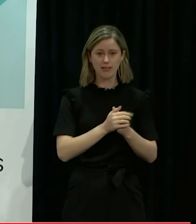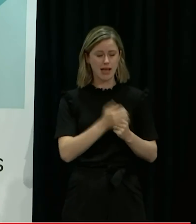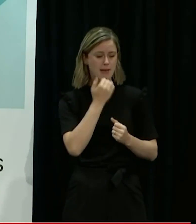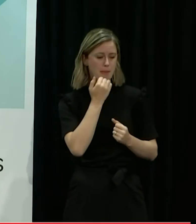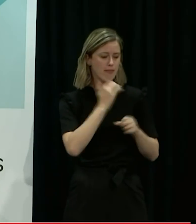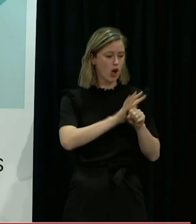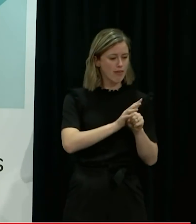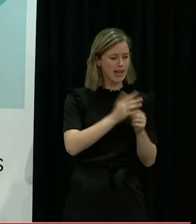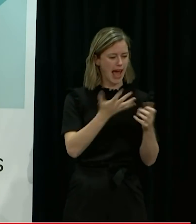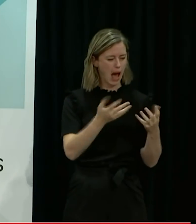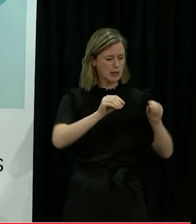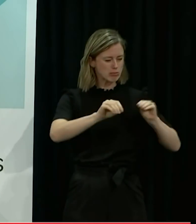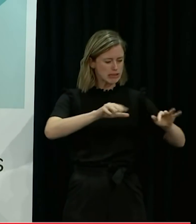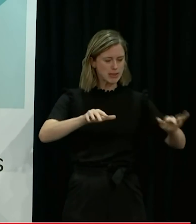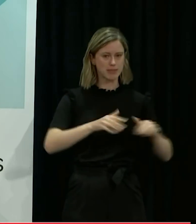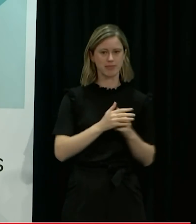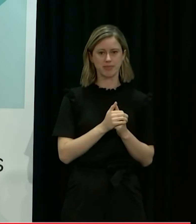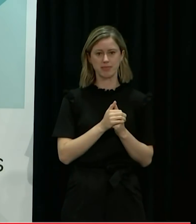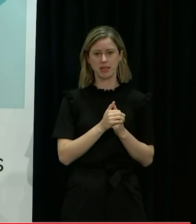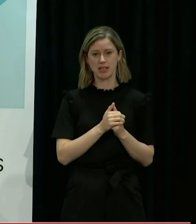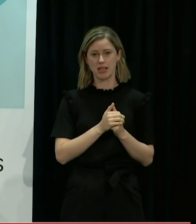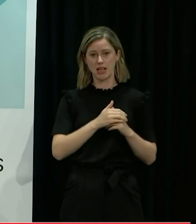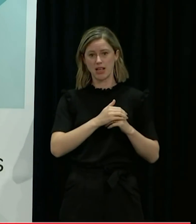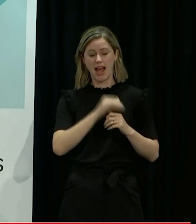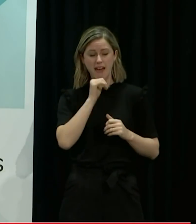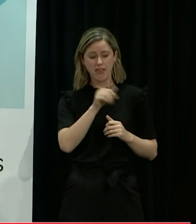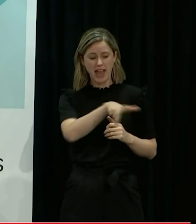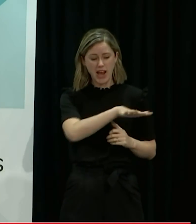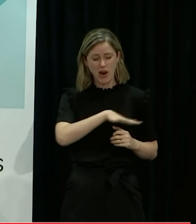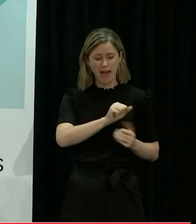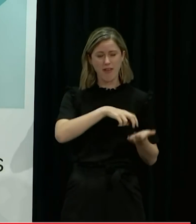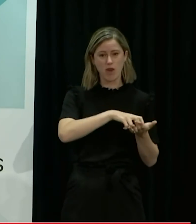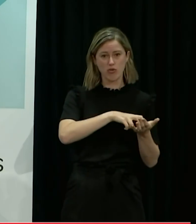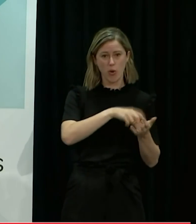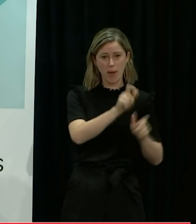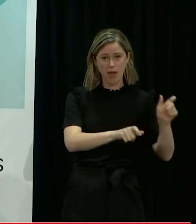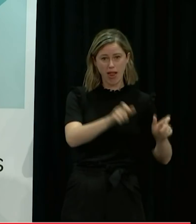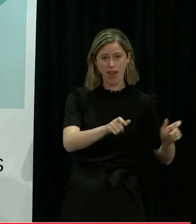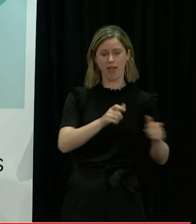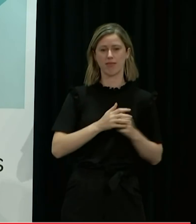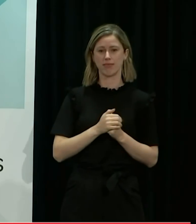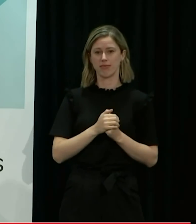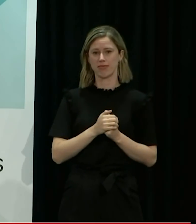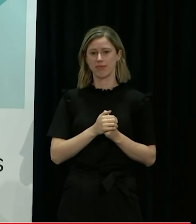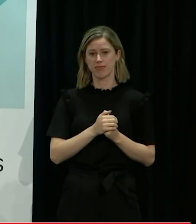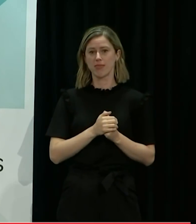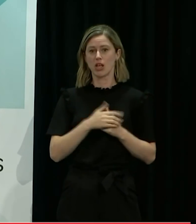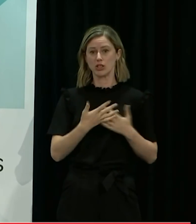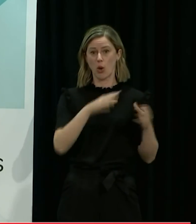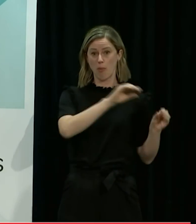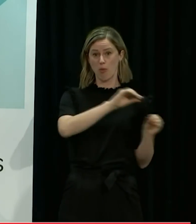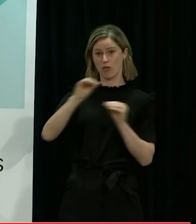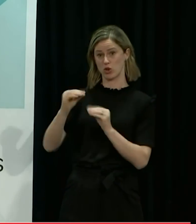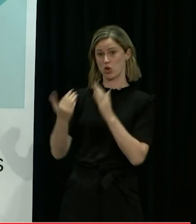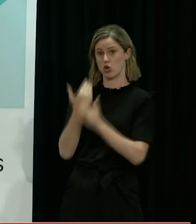in regions and how they're spreading, and the impact the virus might have on vulnerable populations. As we step into the framework for the